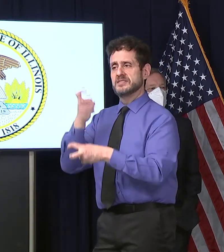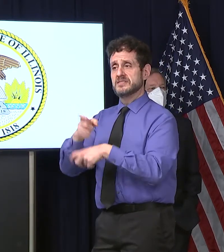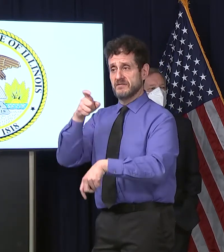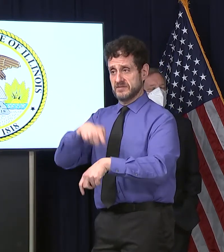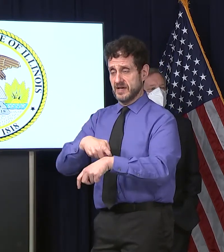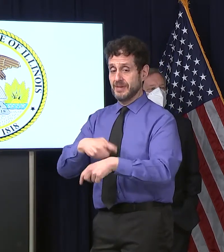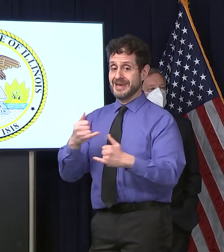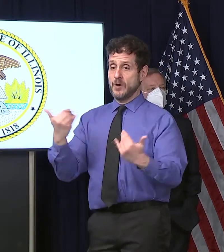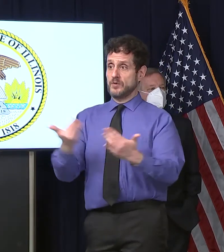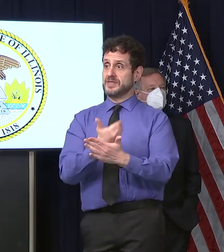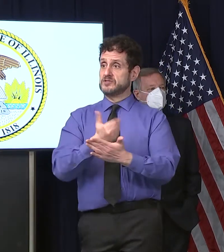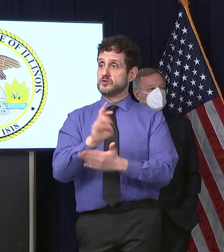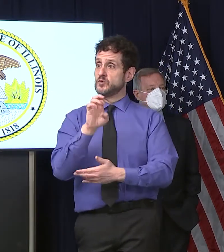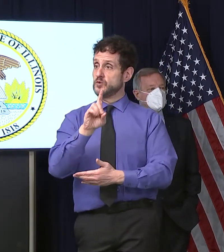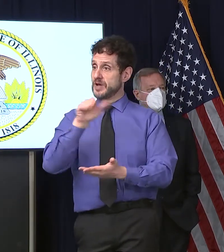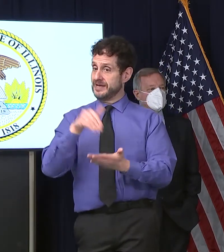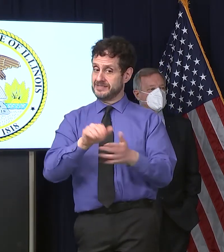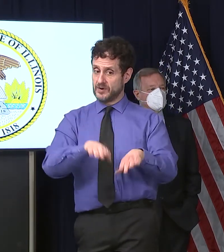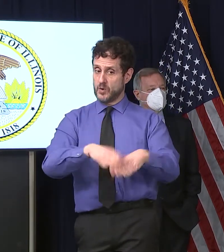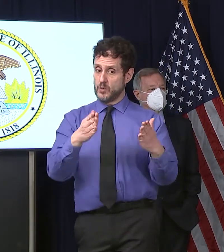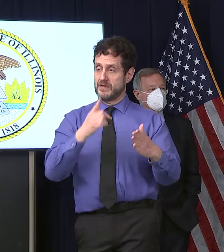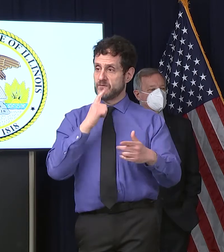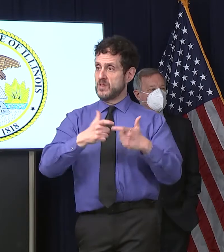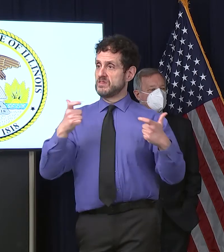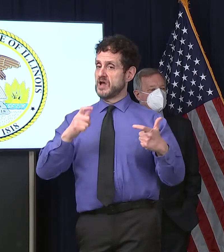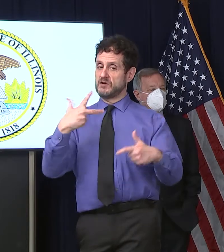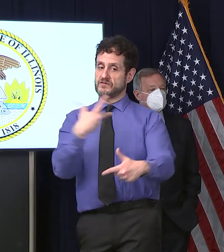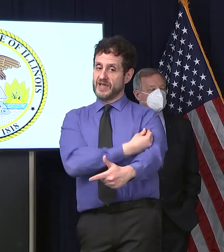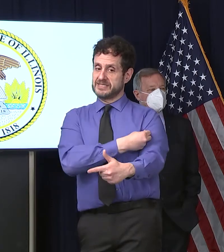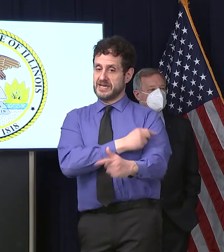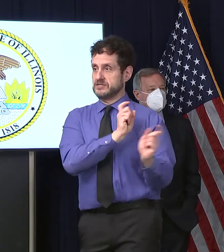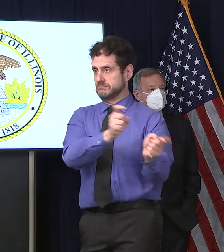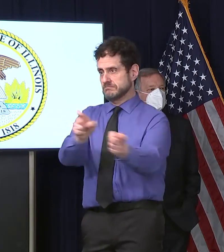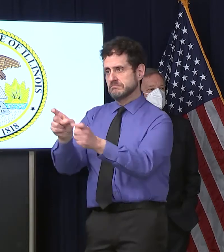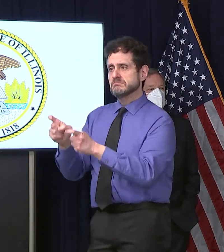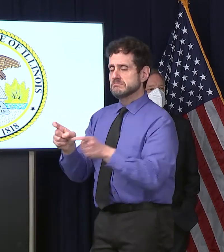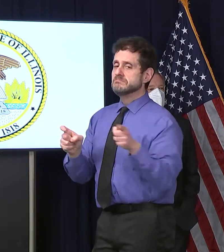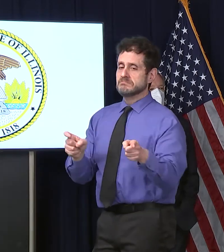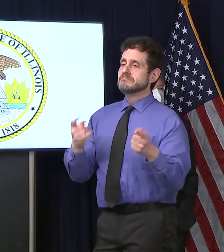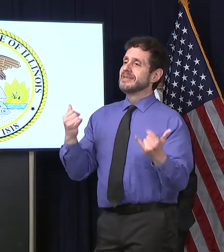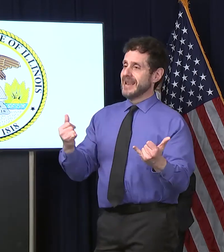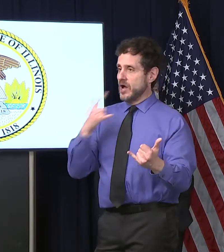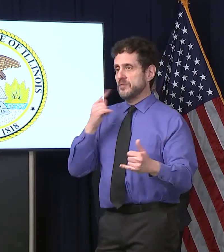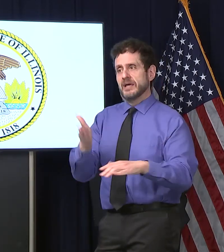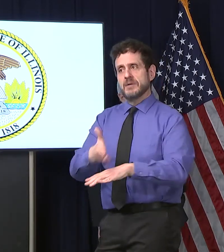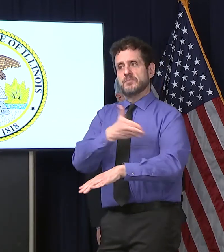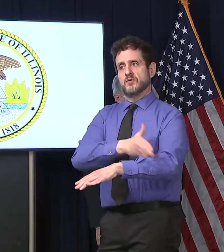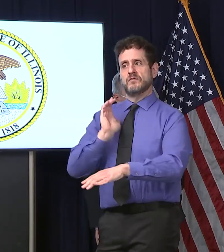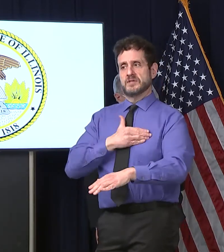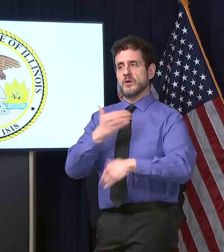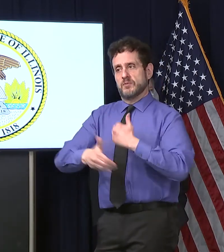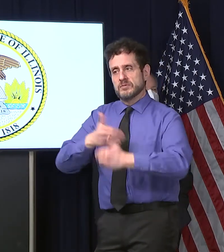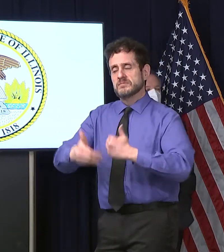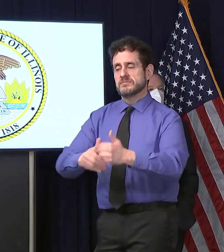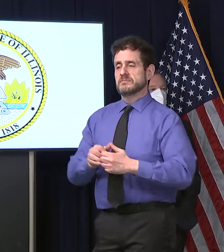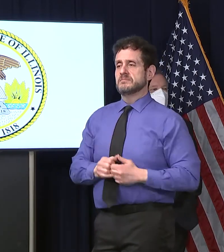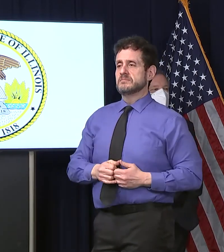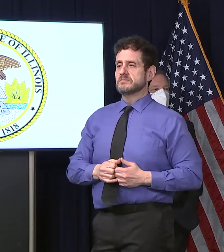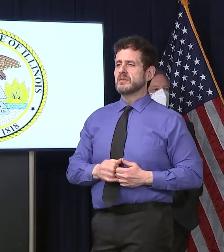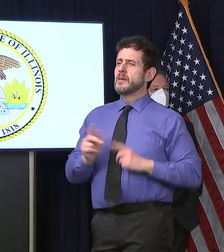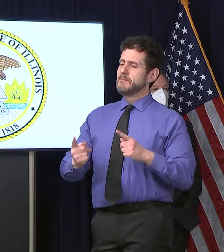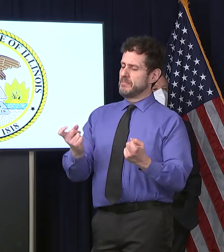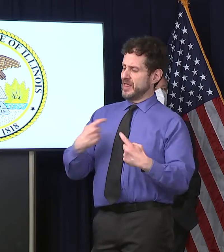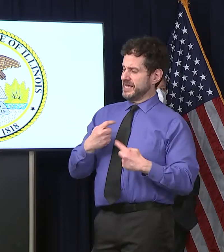we'll be able to take that success to a whole new level. You know, people ask me all the time, what's it like, Mayor, dealing with the new